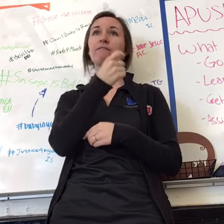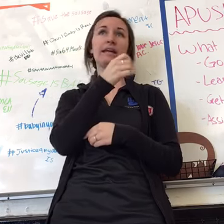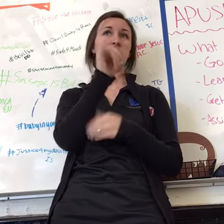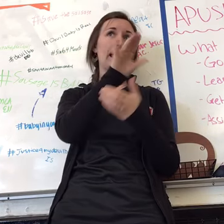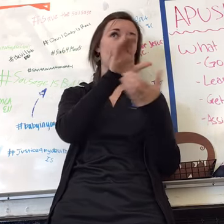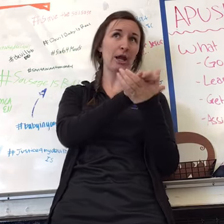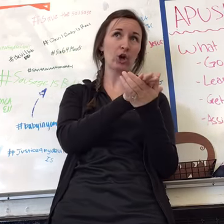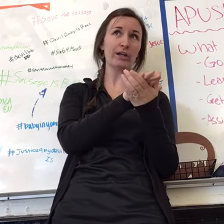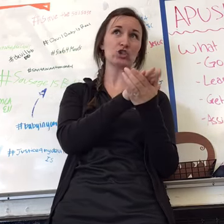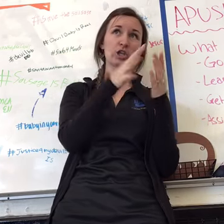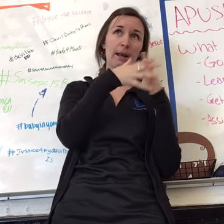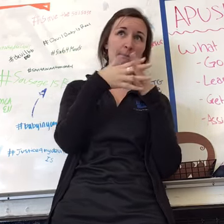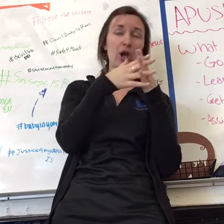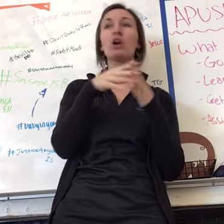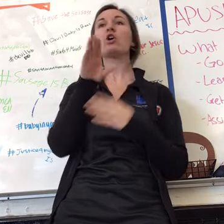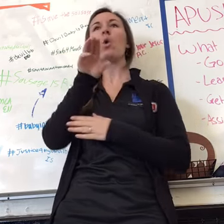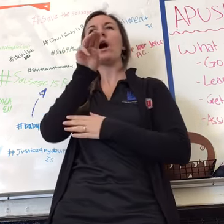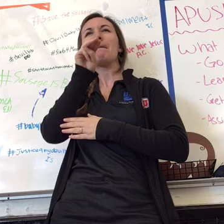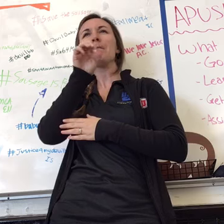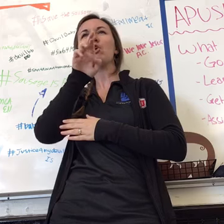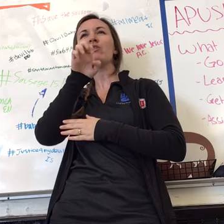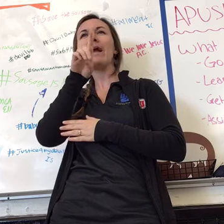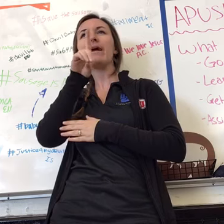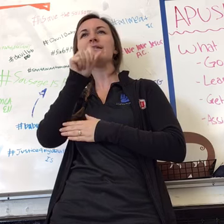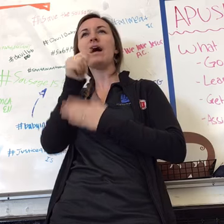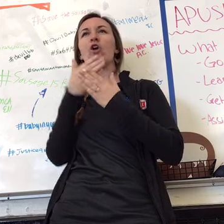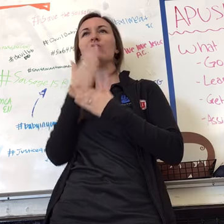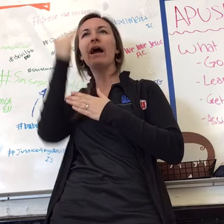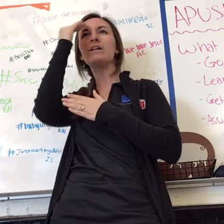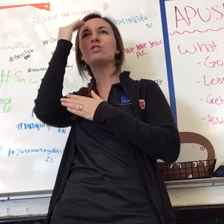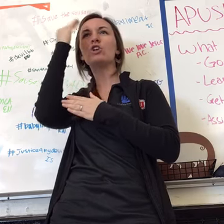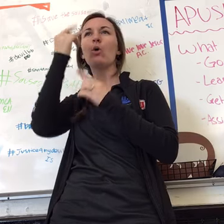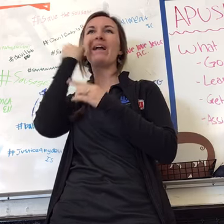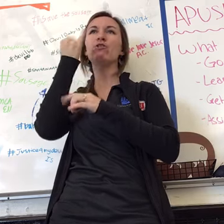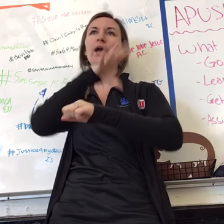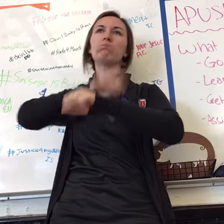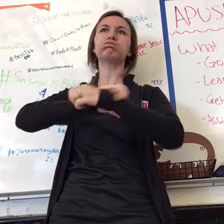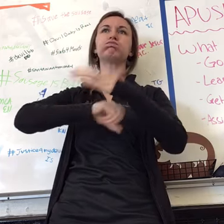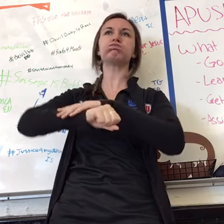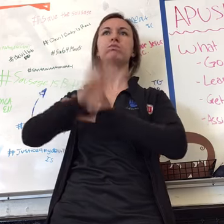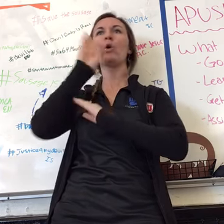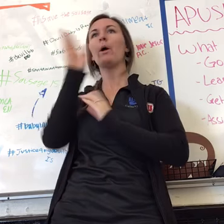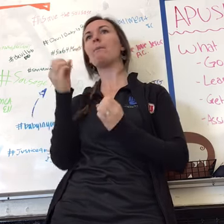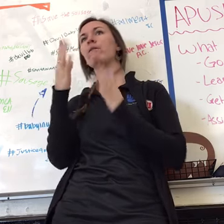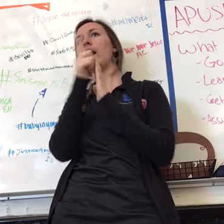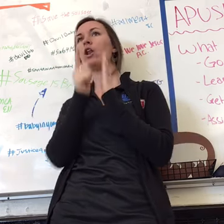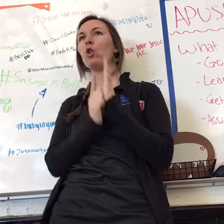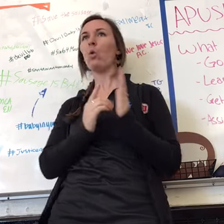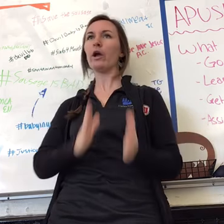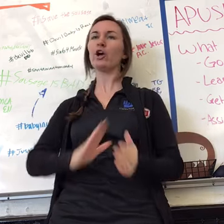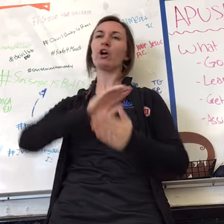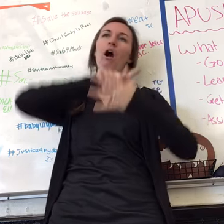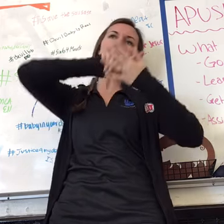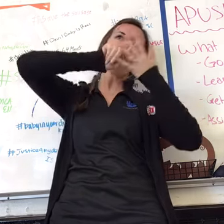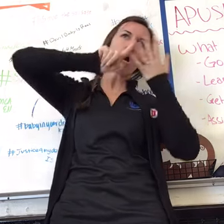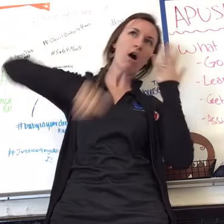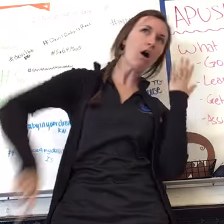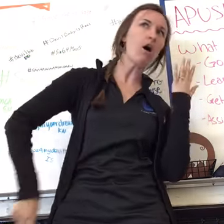Miranda rights. We wouldn't have where you have to be provided with a lawyer. All those court cases would have never been able to be existent if it wasn't for